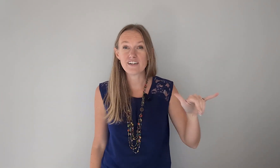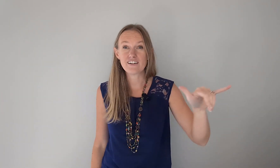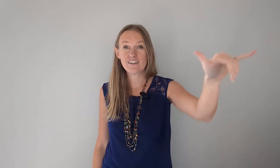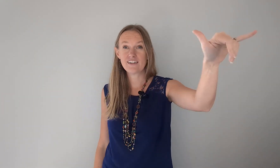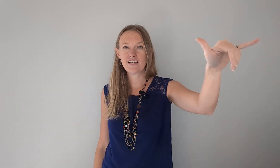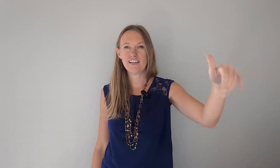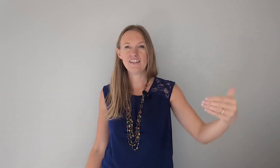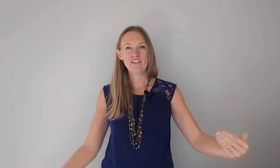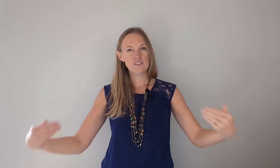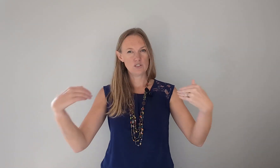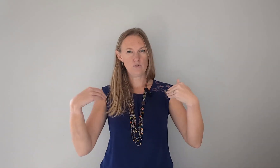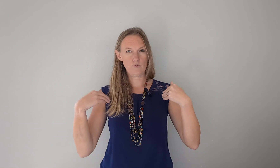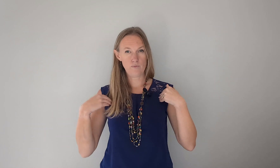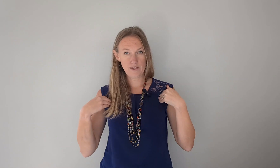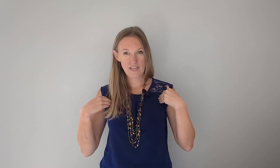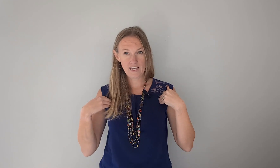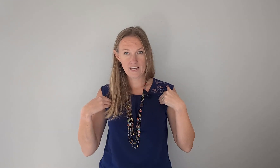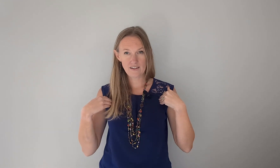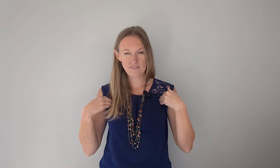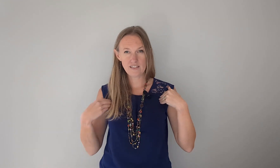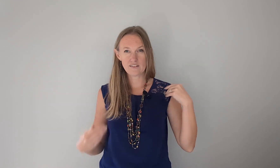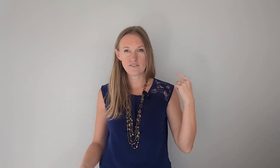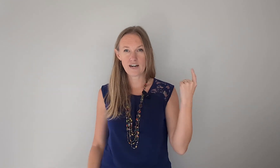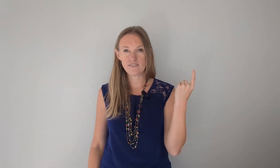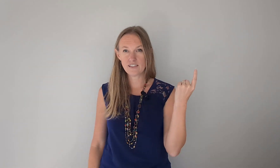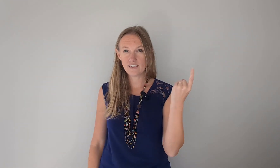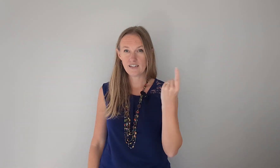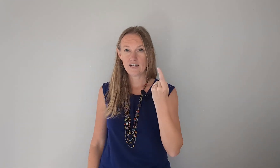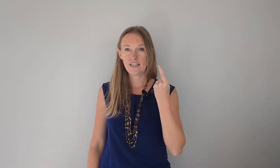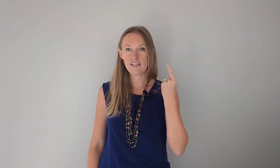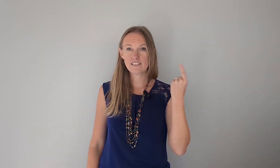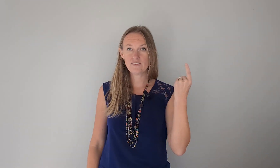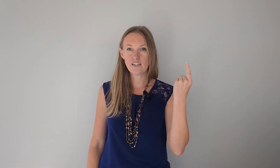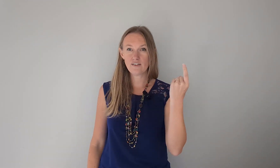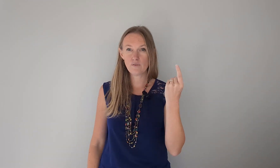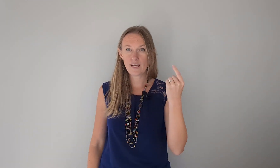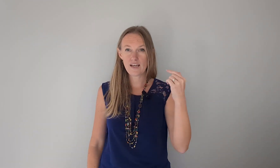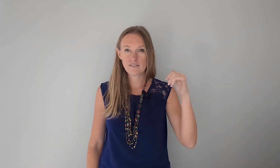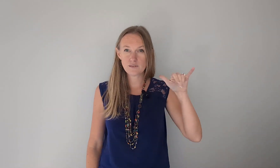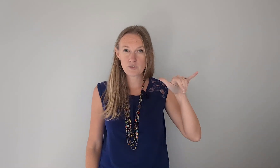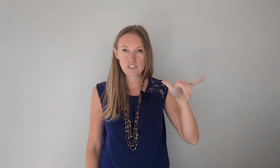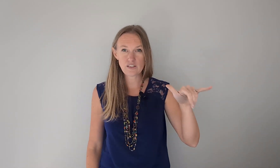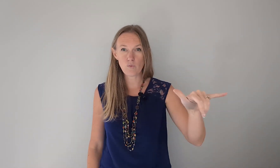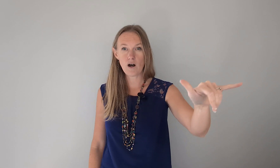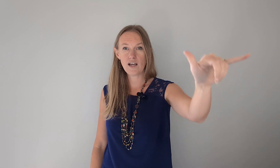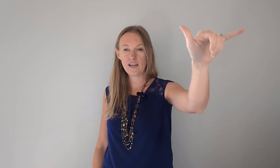forever. Okay, so we have, and then forever, index finger around, pushing the Y